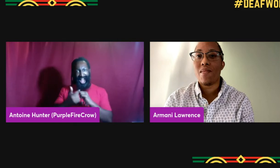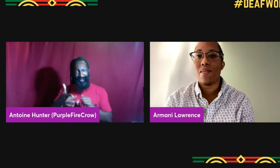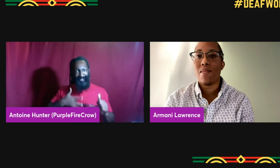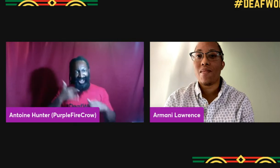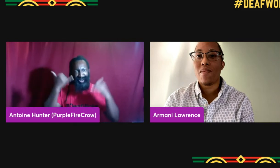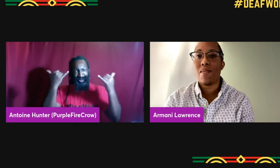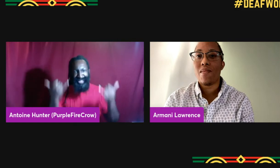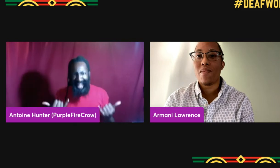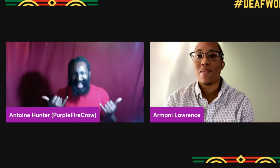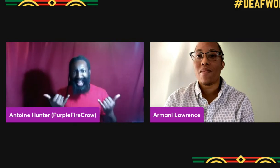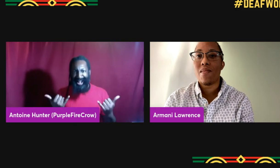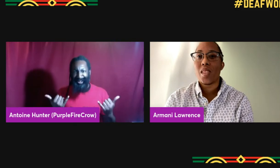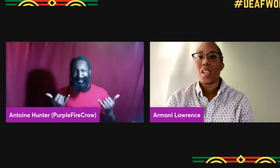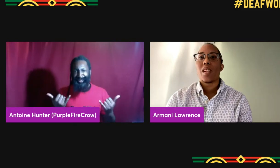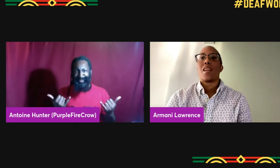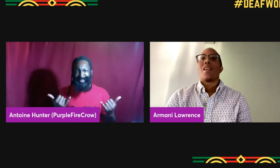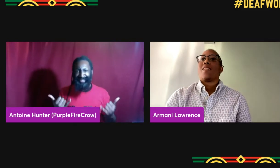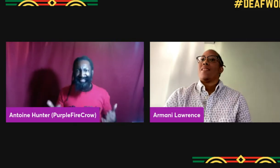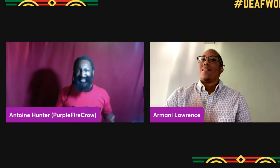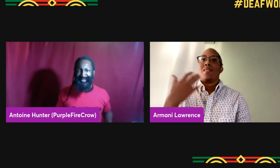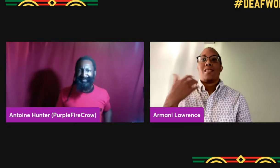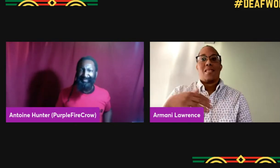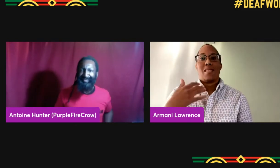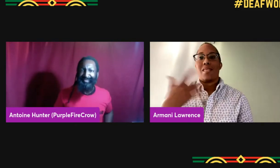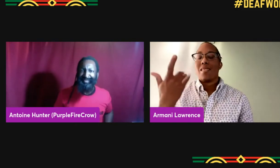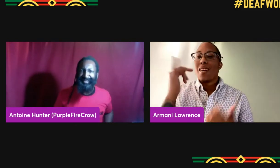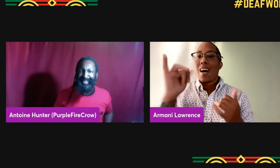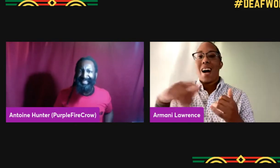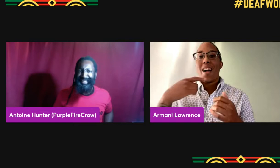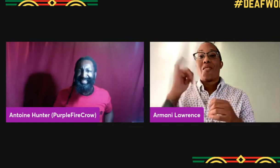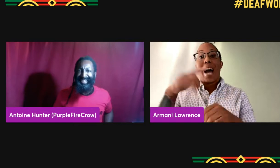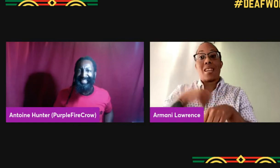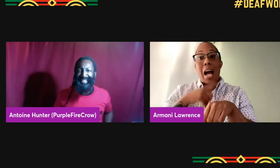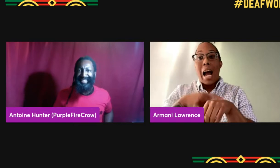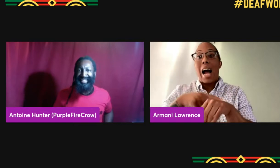You know, how's it been since our last episode till now? What's been going